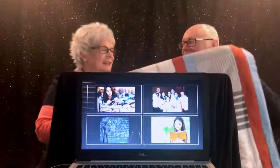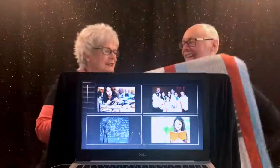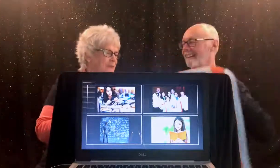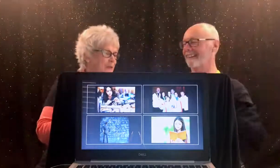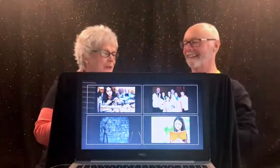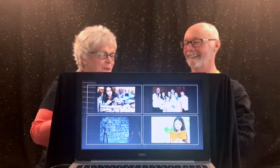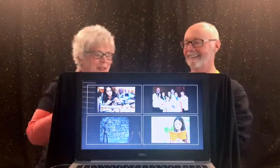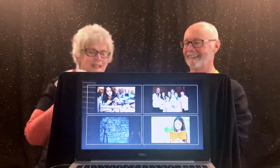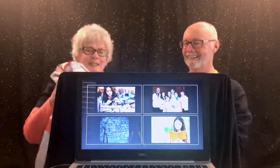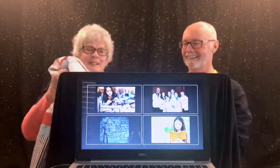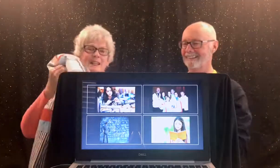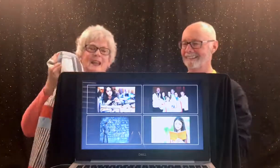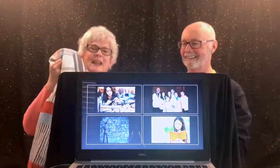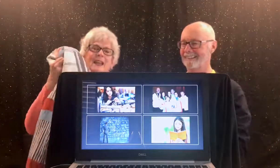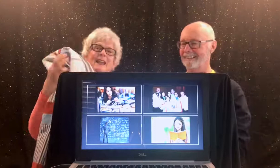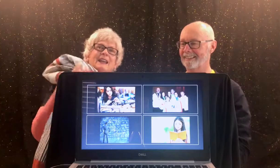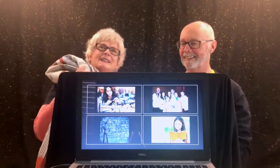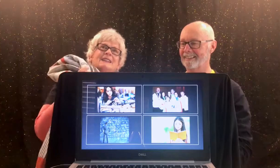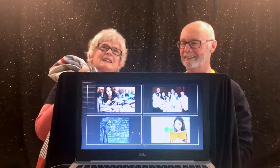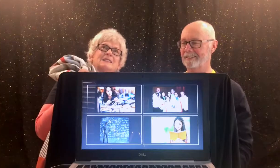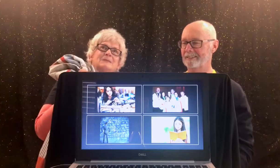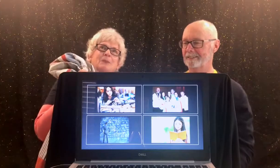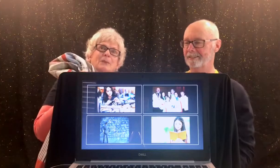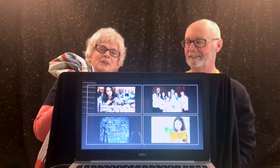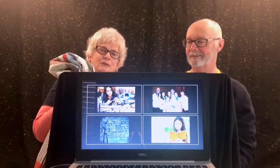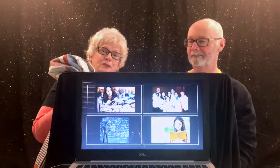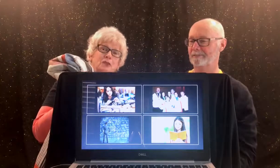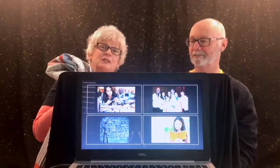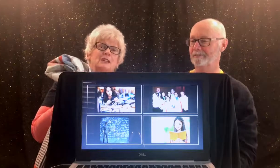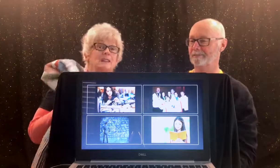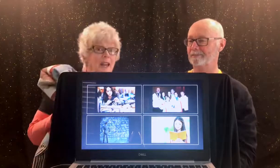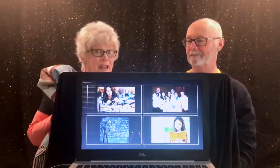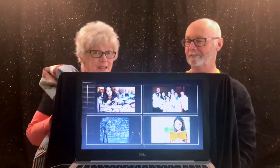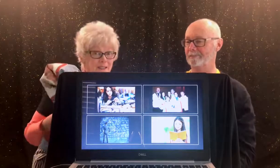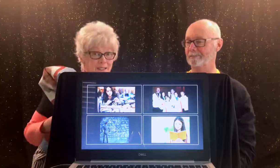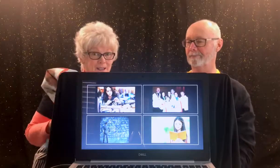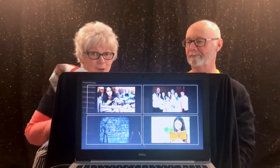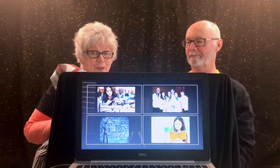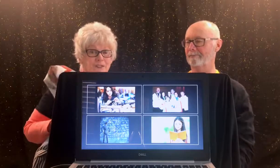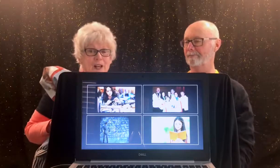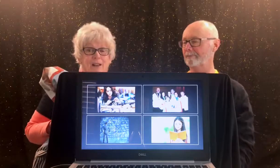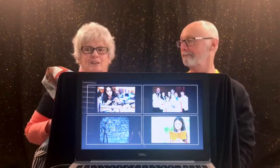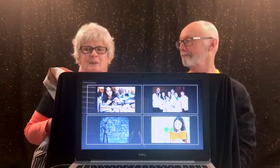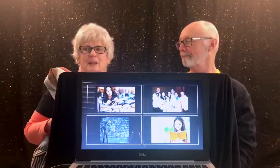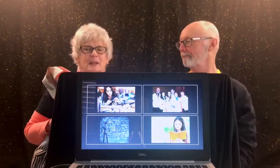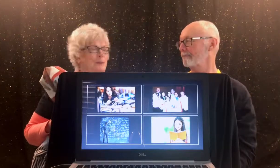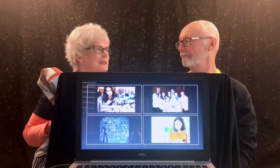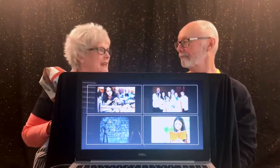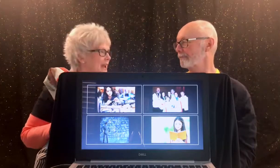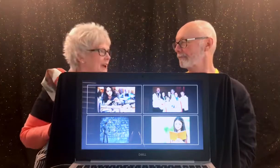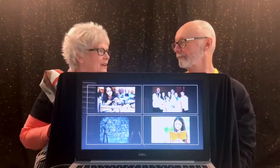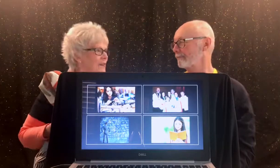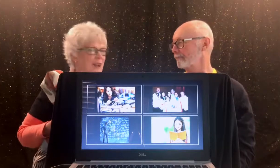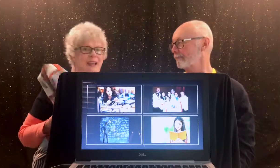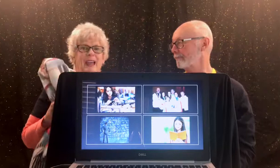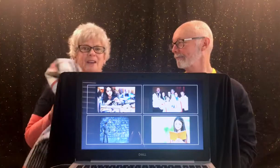and pillowcases, and it's probably the first and last quilt I'll ever make, but now I have